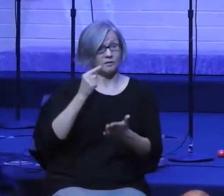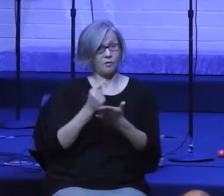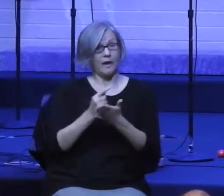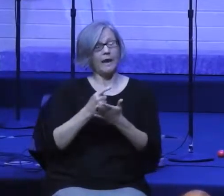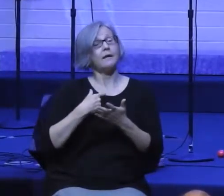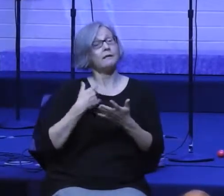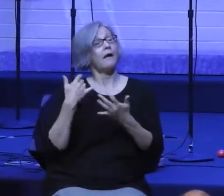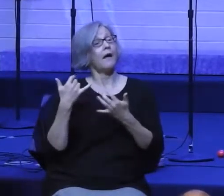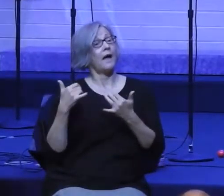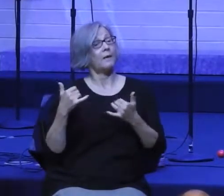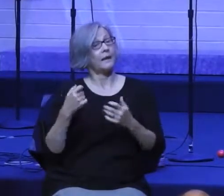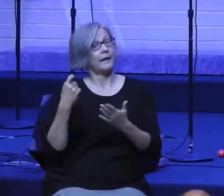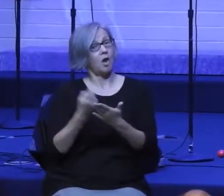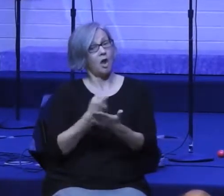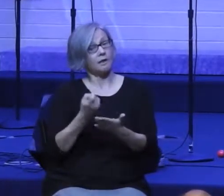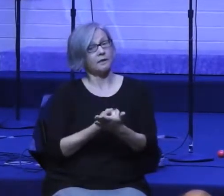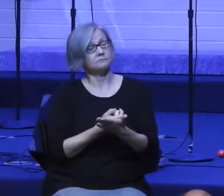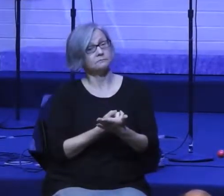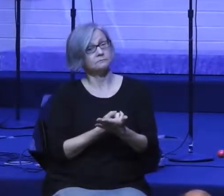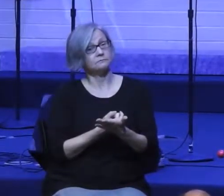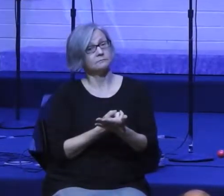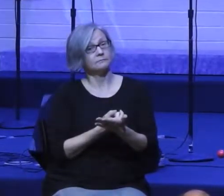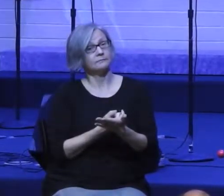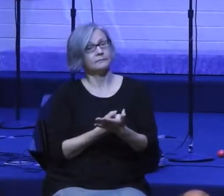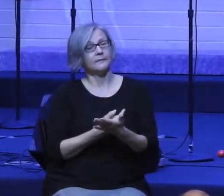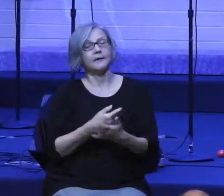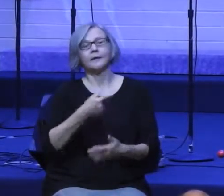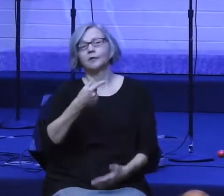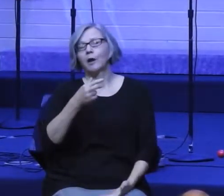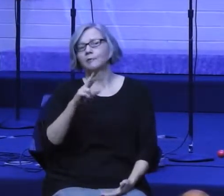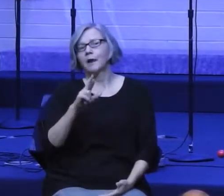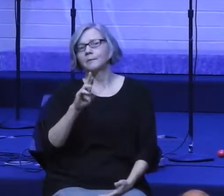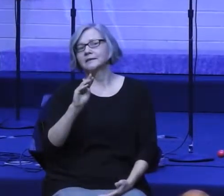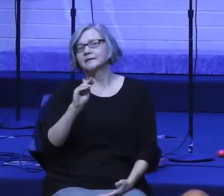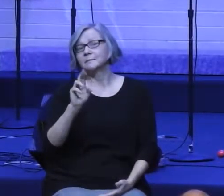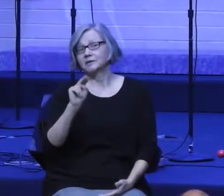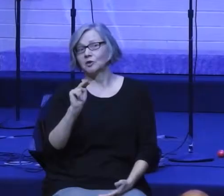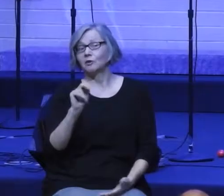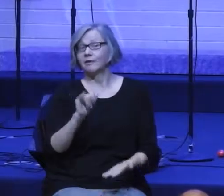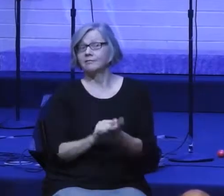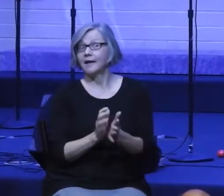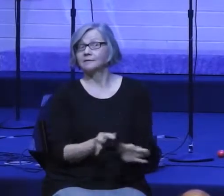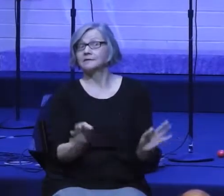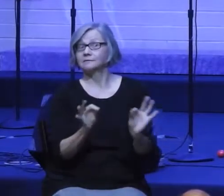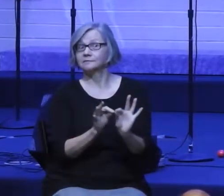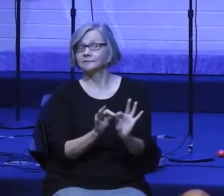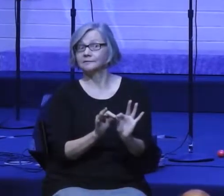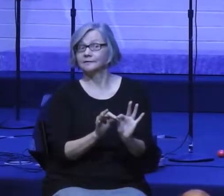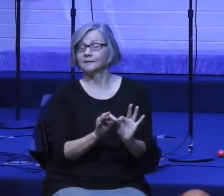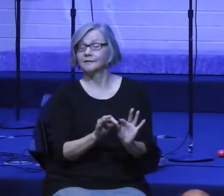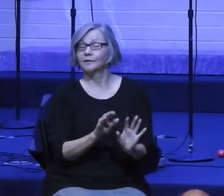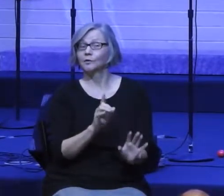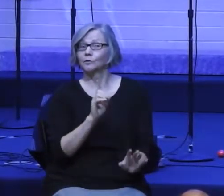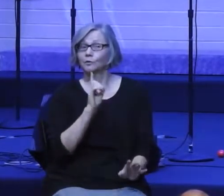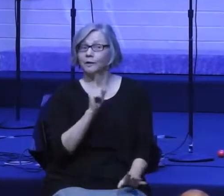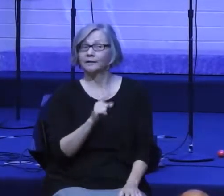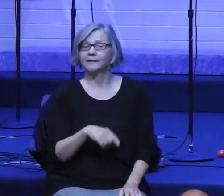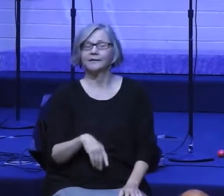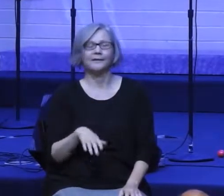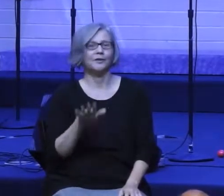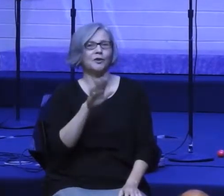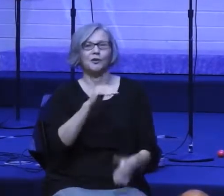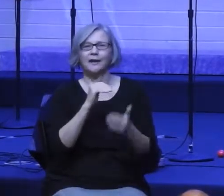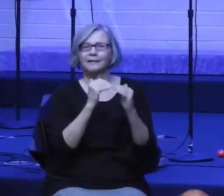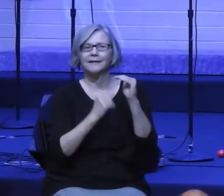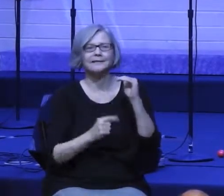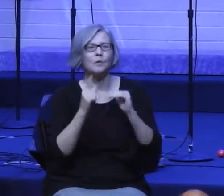played hockey, which in Grand Rapids, Minnesota, is a big deal. Right? You are never more than 1 mile from a hockey rink